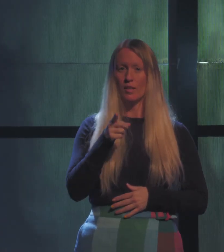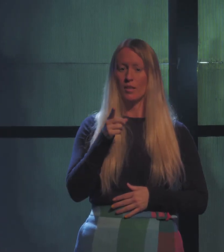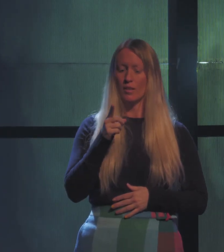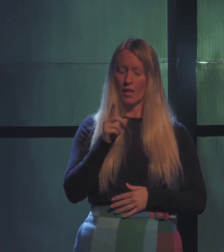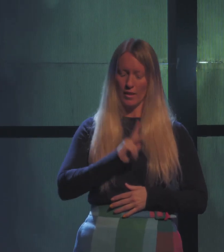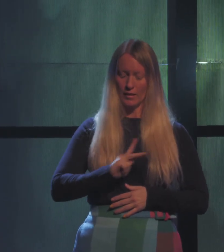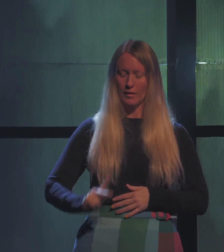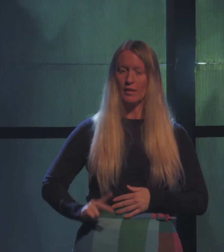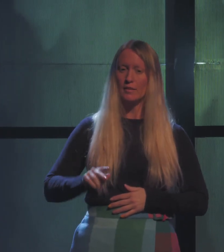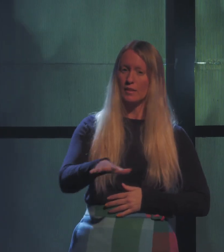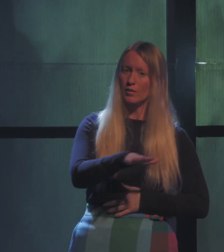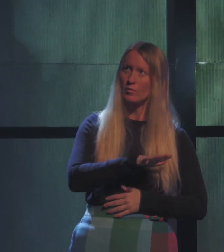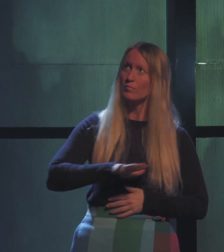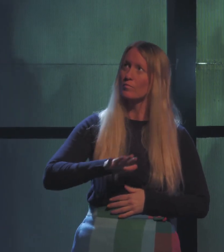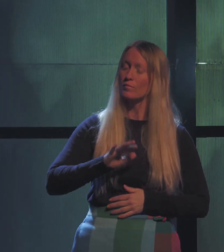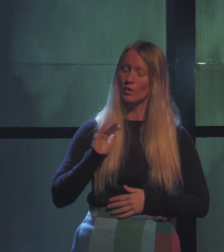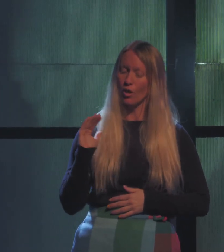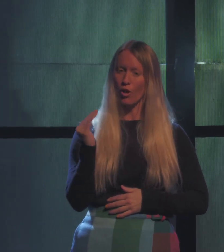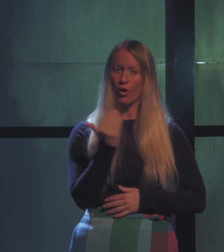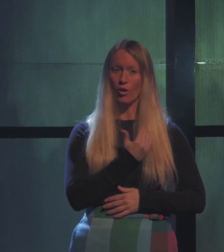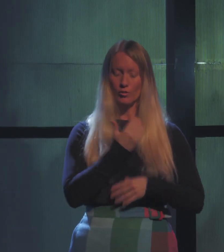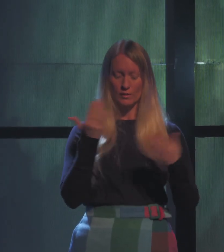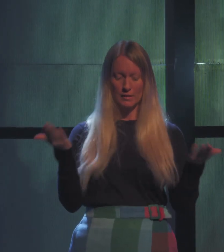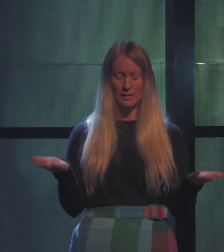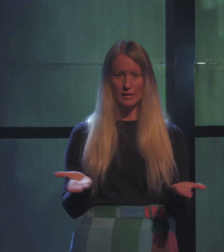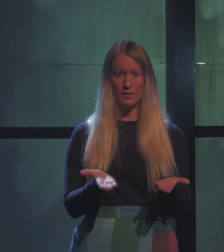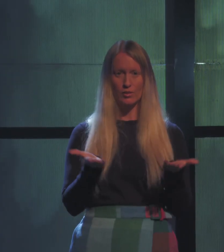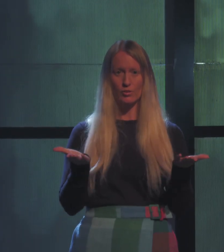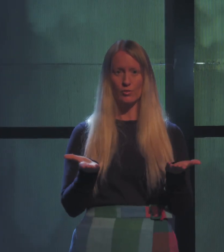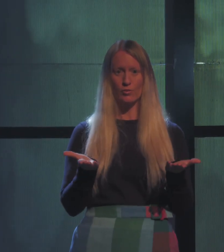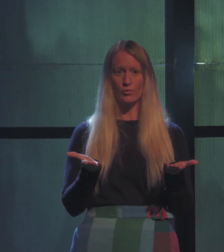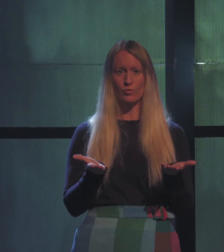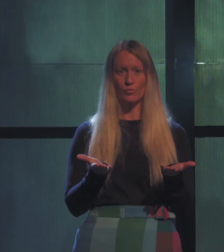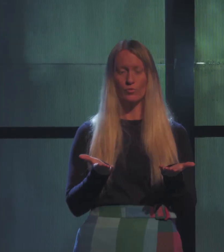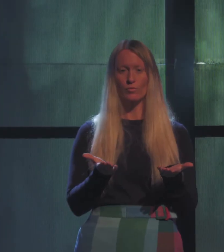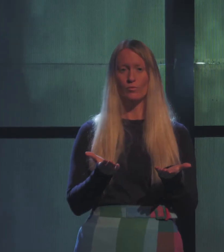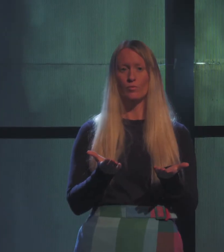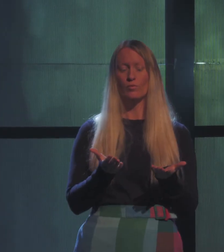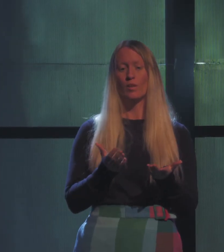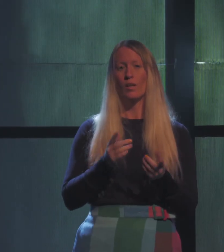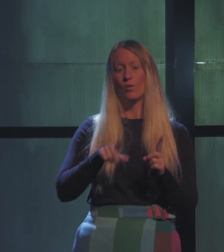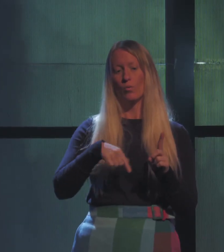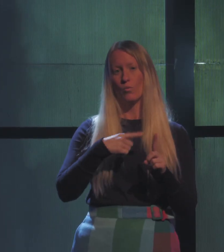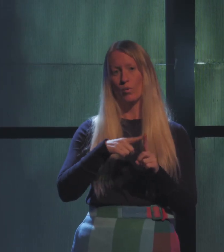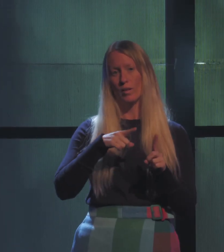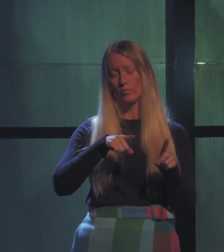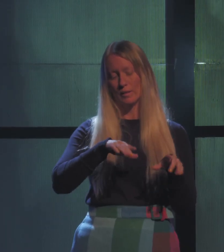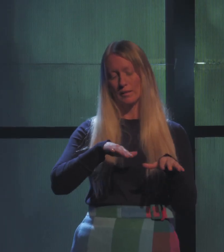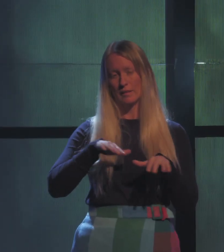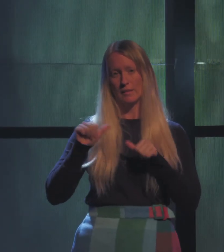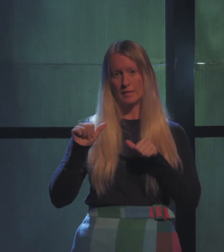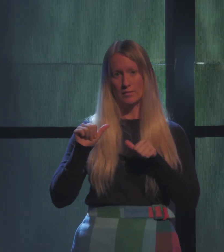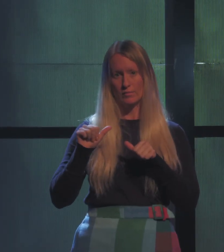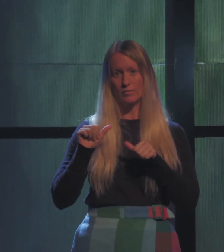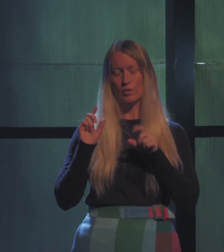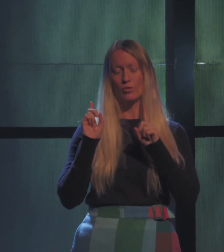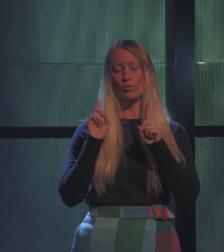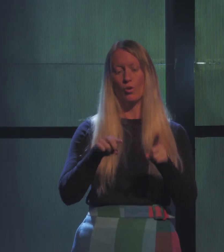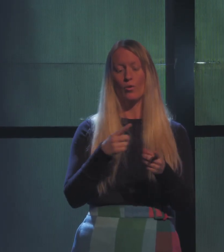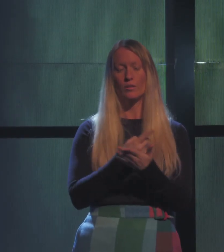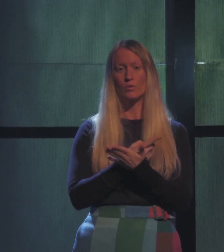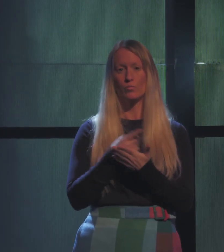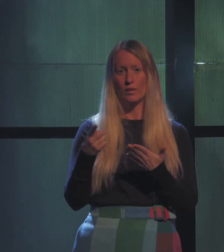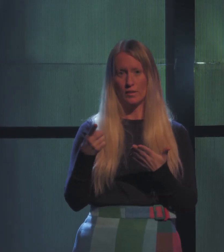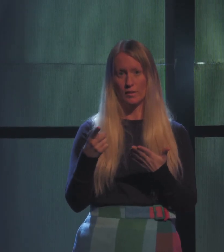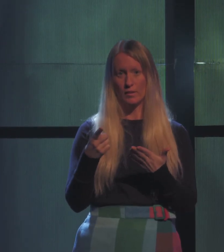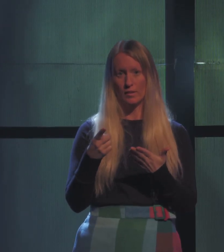The kingdom is here. As we go into the week, as we go from this place, may